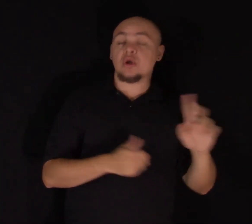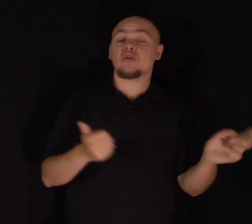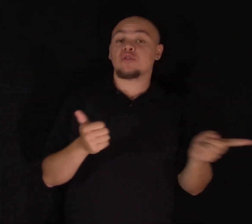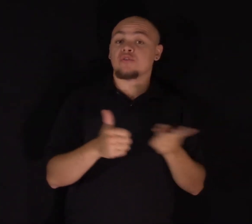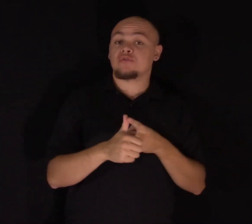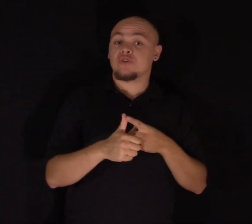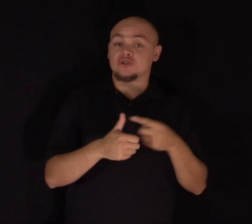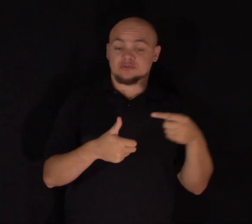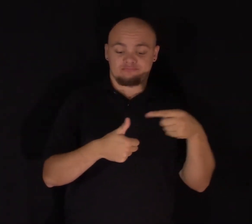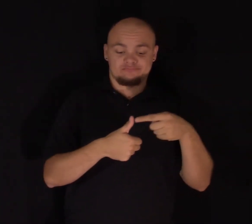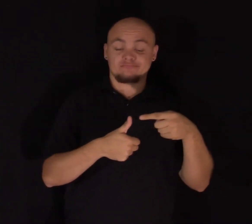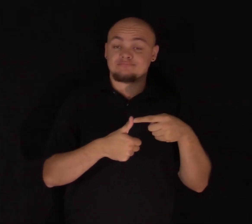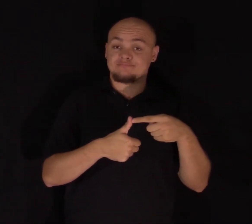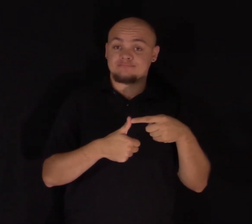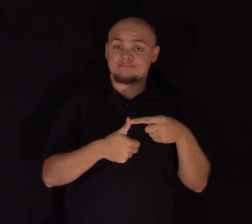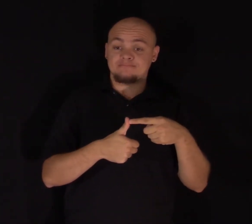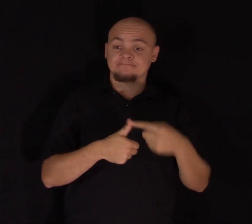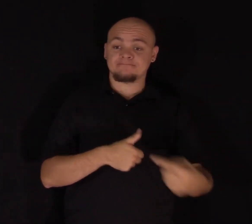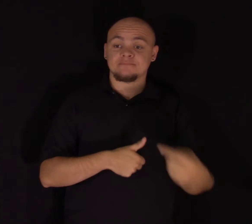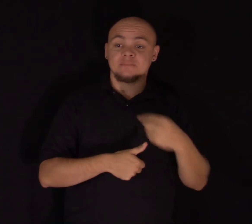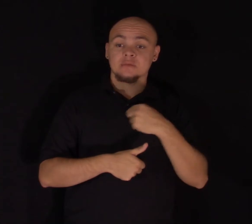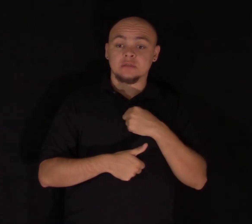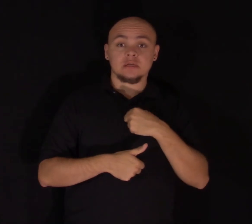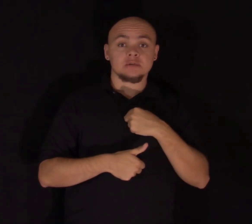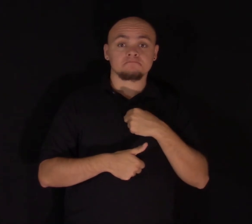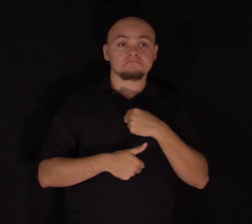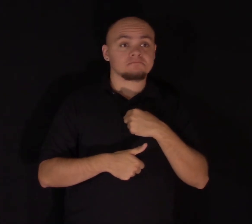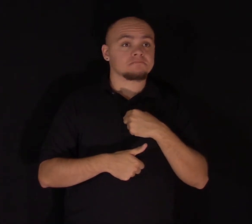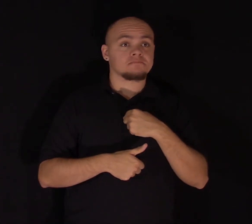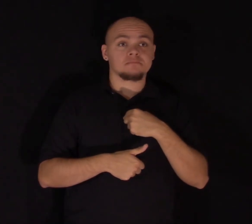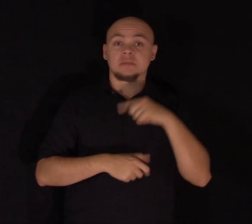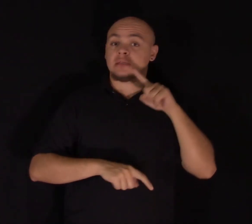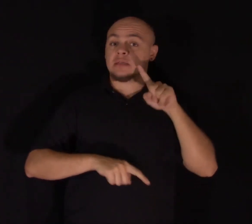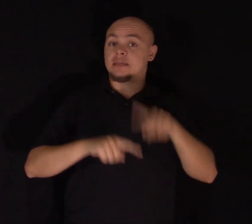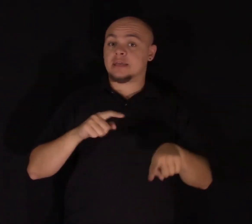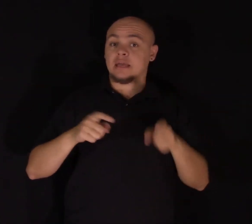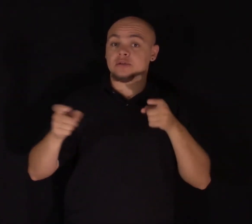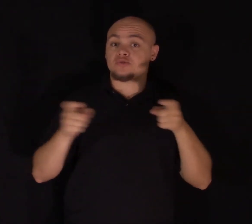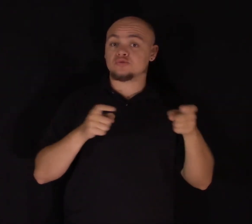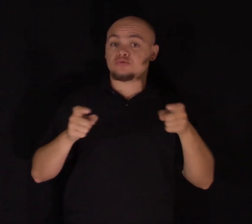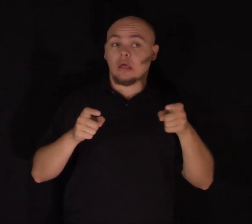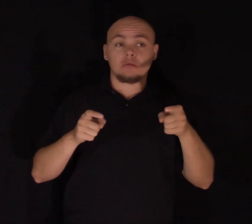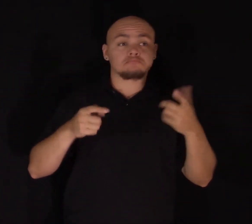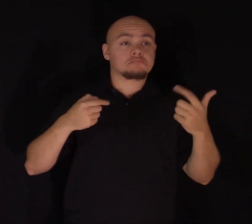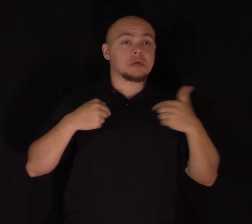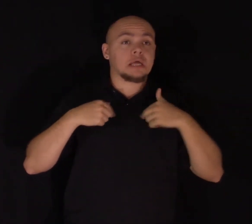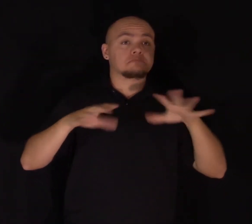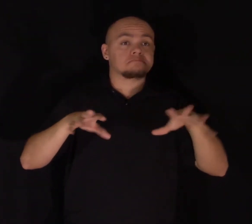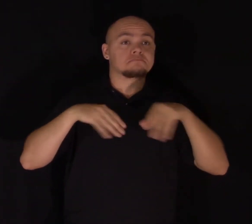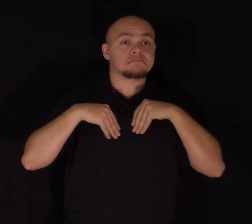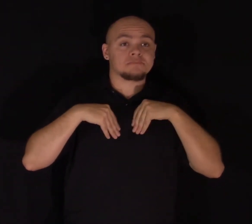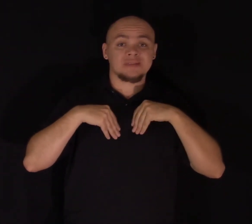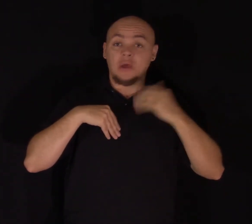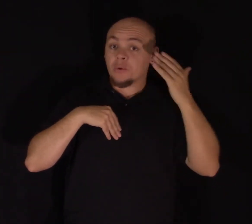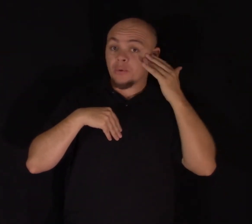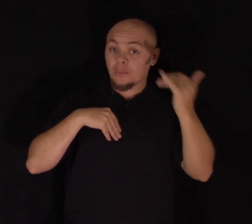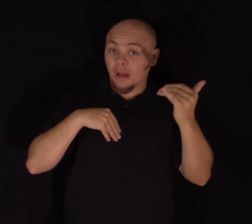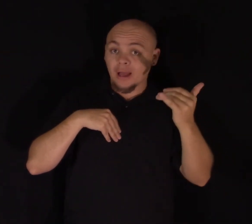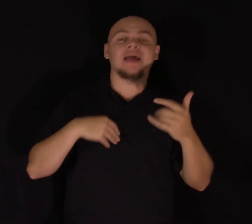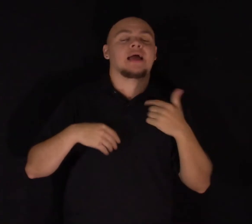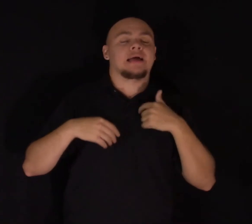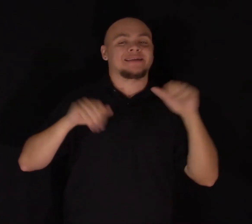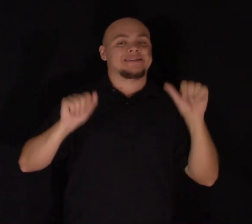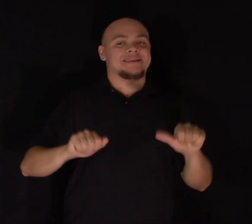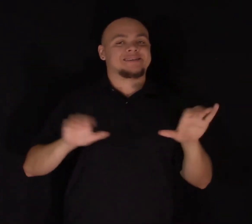my philosophy is that I'm okay with what I ultimately can't do because there's so much that I can do. Now,